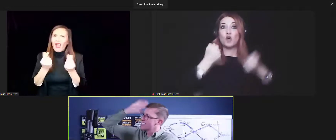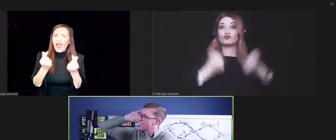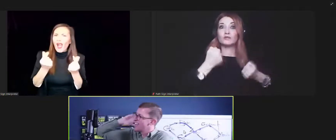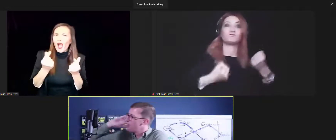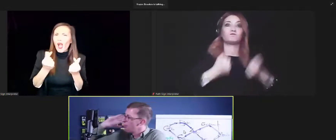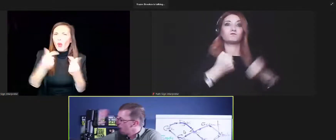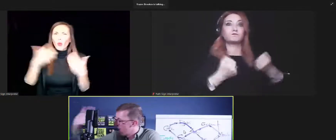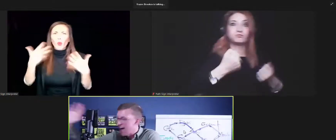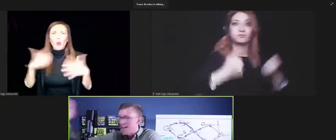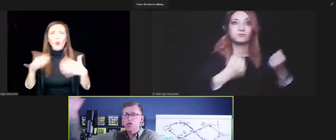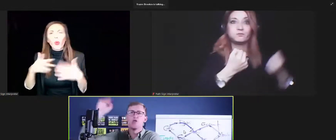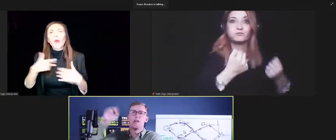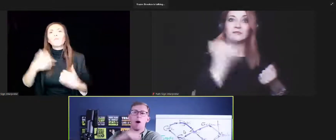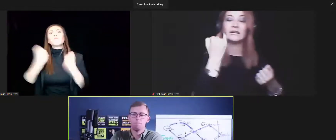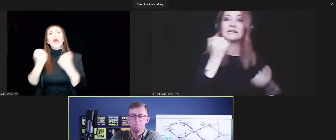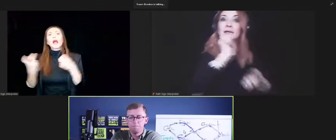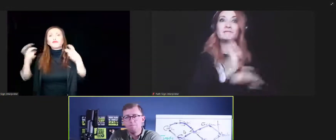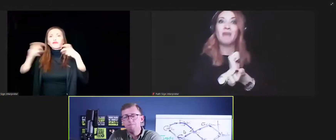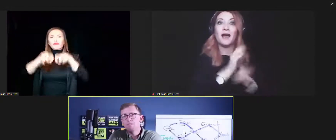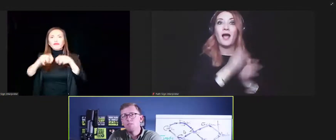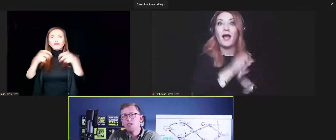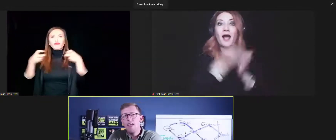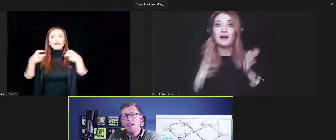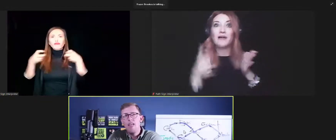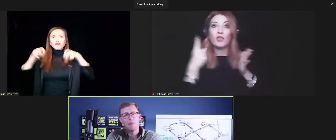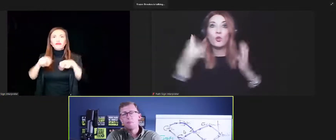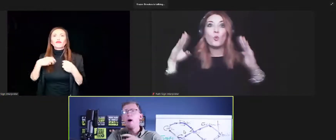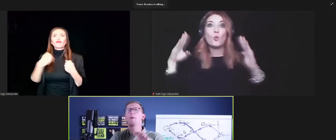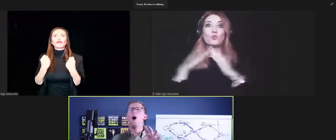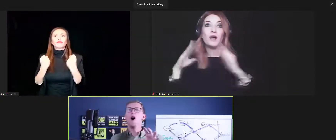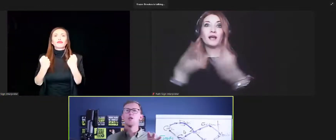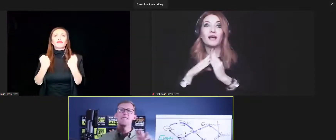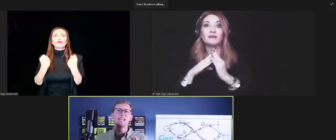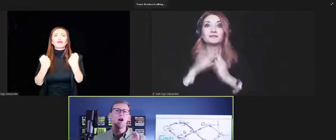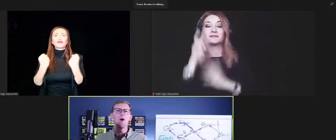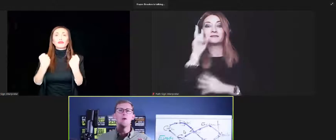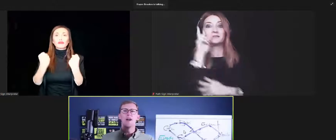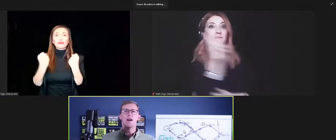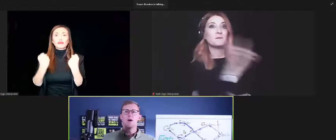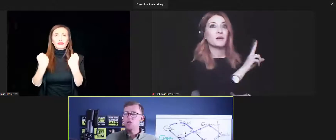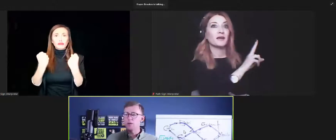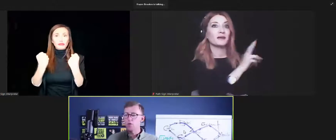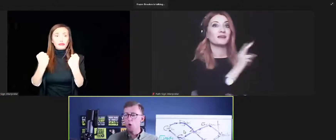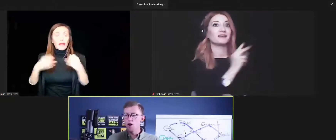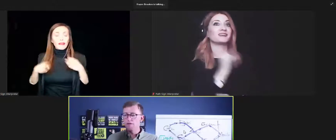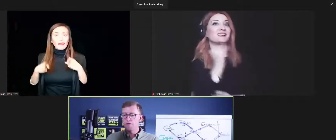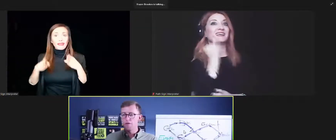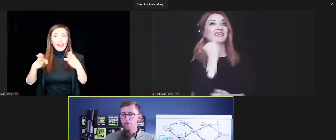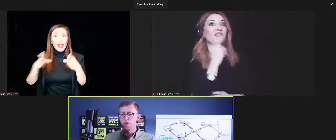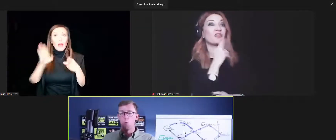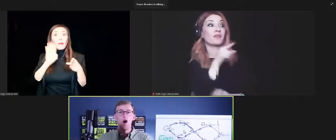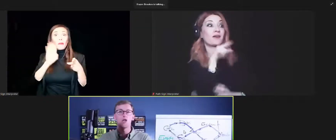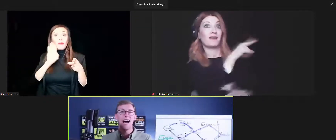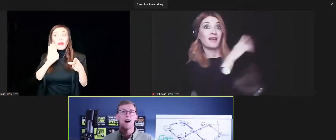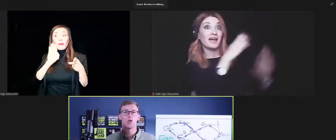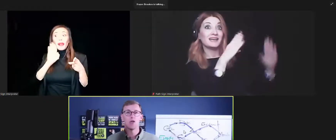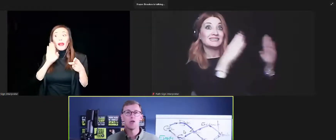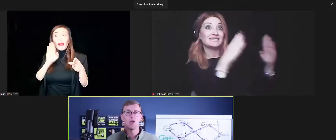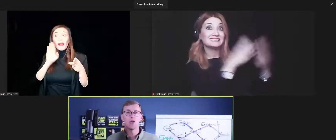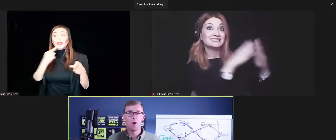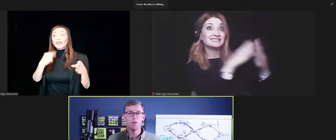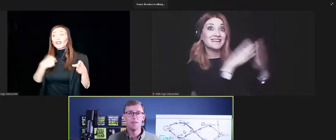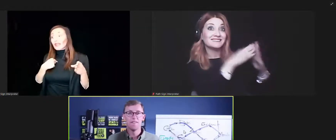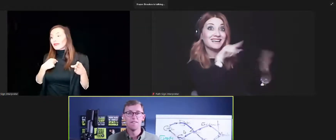says, that's the dream home. And the problem was with this home was it was one of the worst houses on the